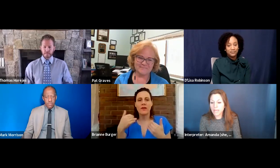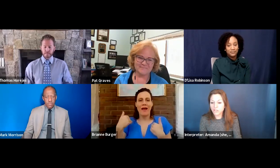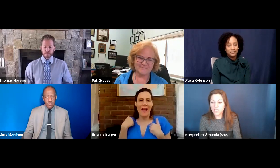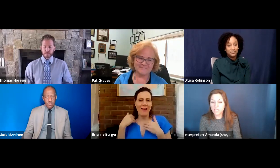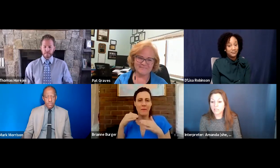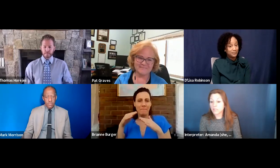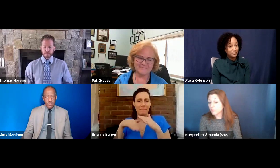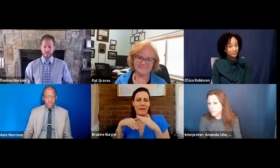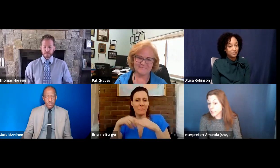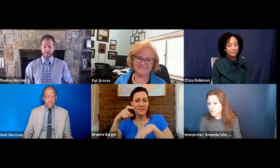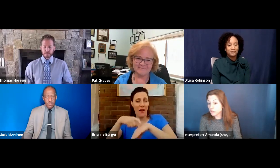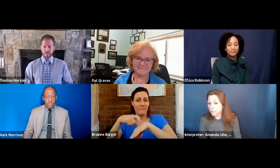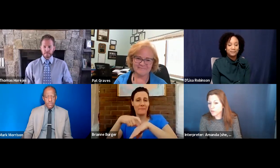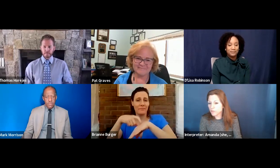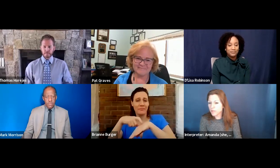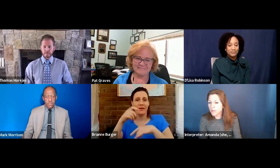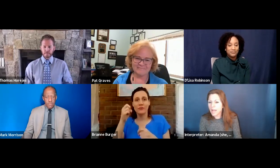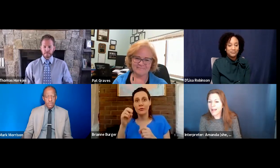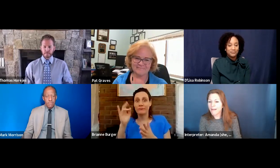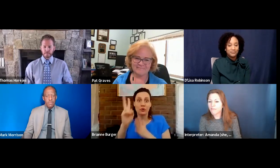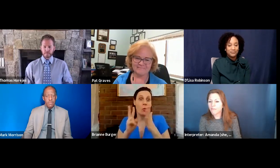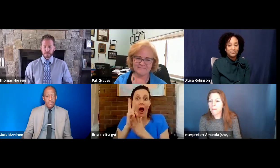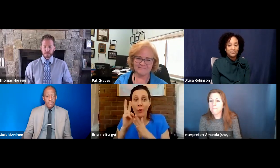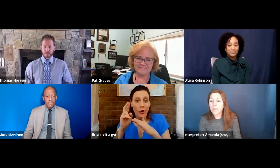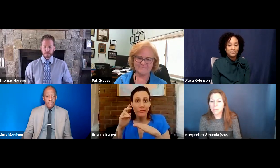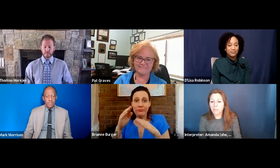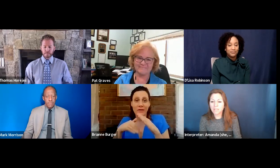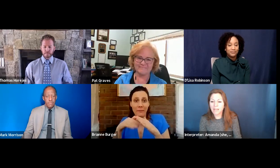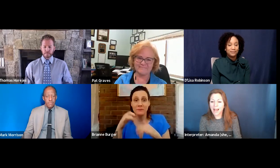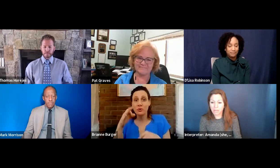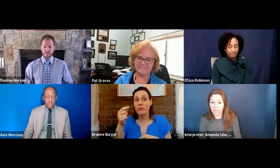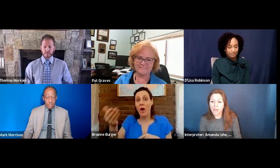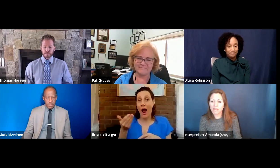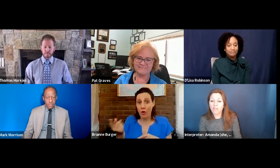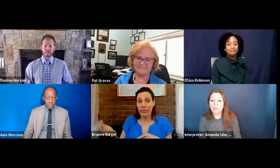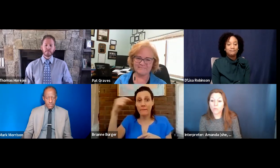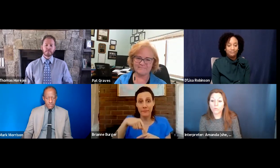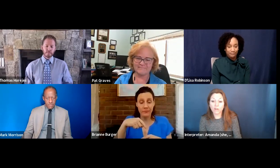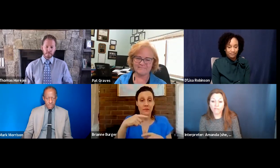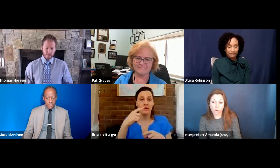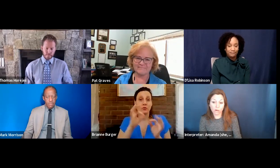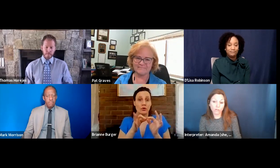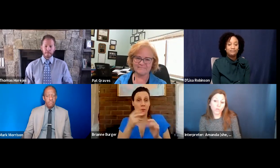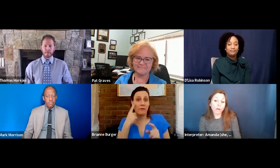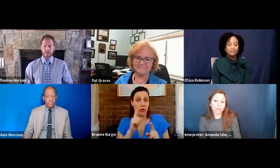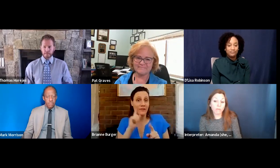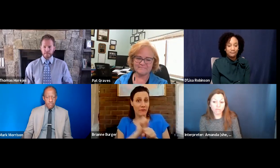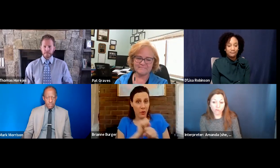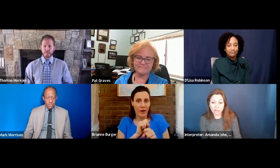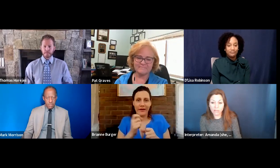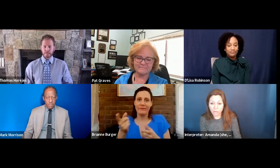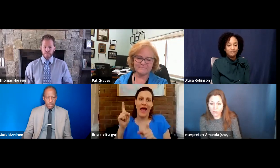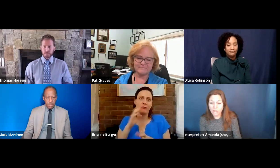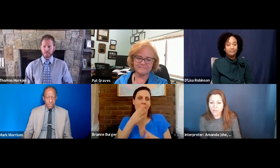Some agencies, some freelance interpreters have a minimum time that they will work for, 2-hour minimum,